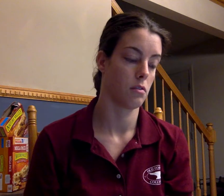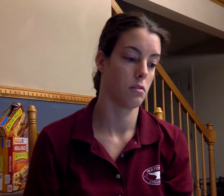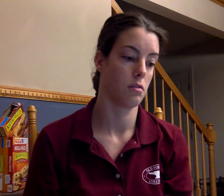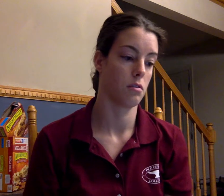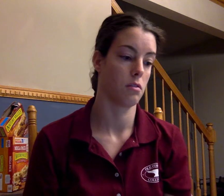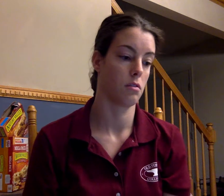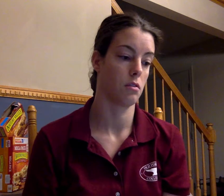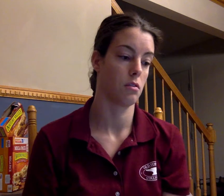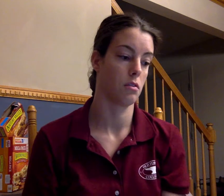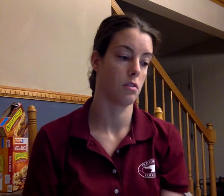newspaper.